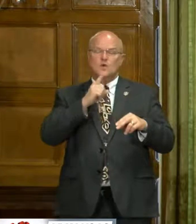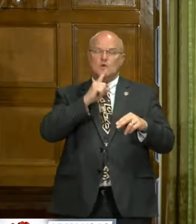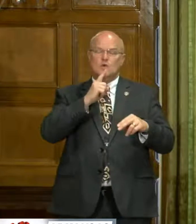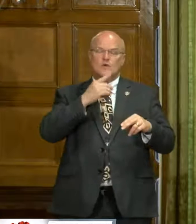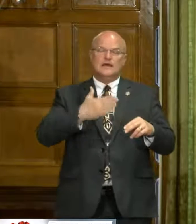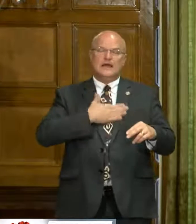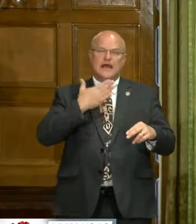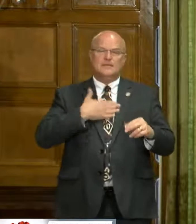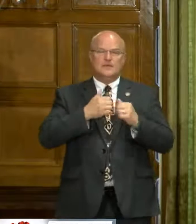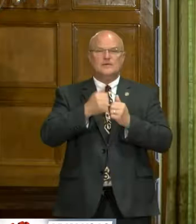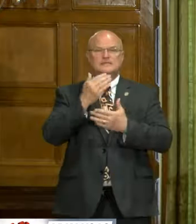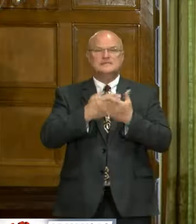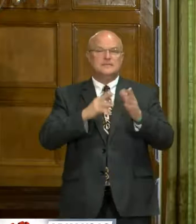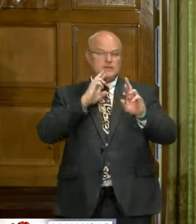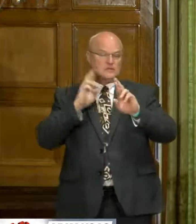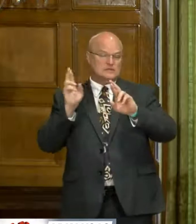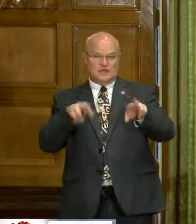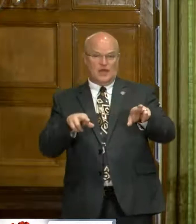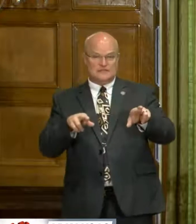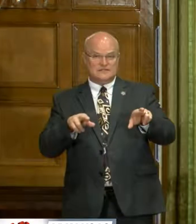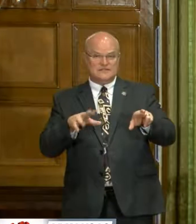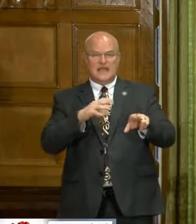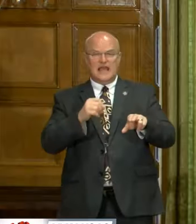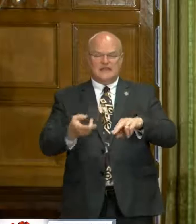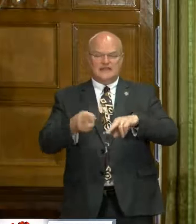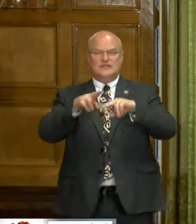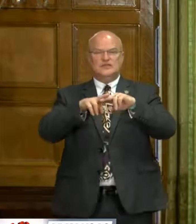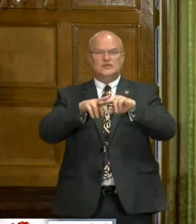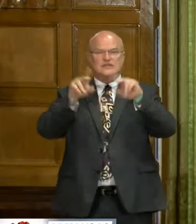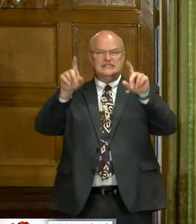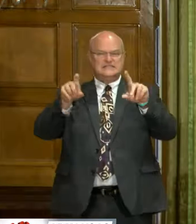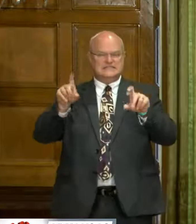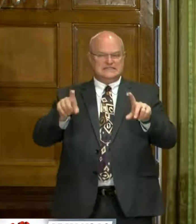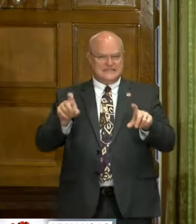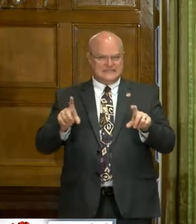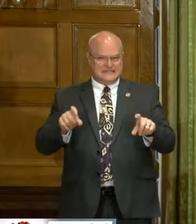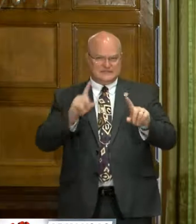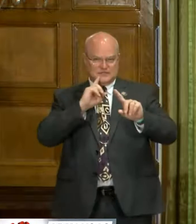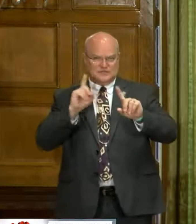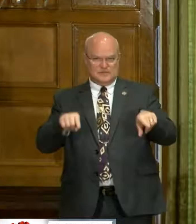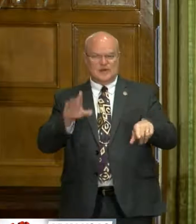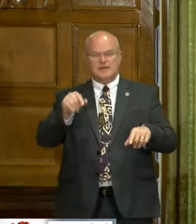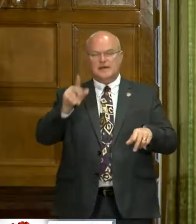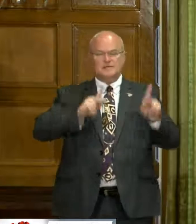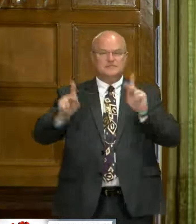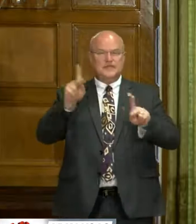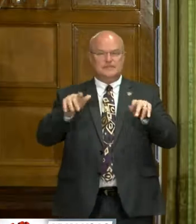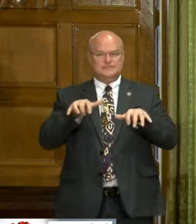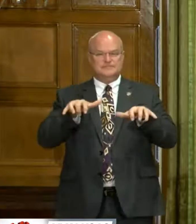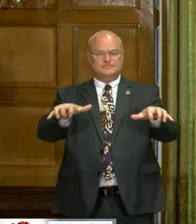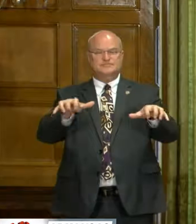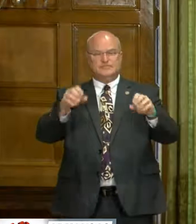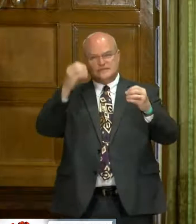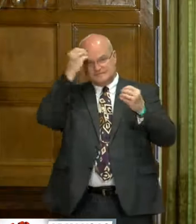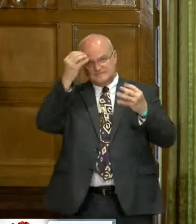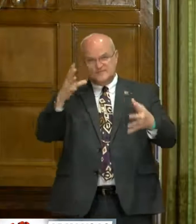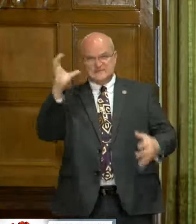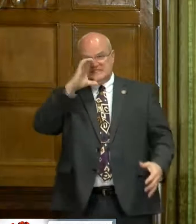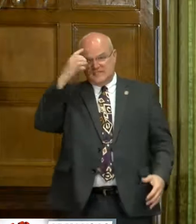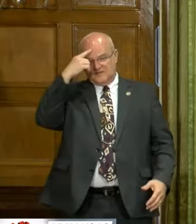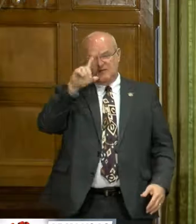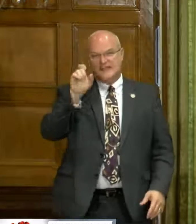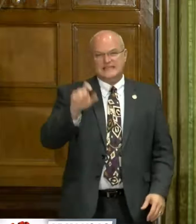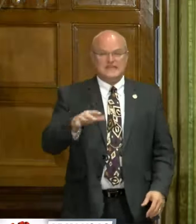very, very delighted with some of the response and the increased response by the public in terms of seeking